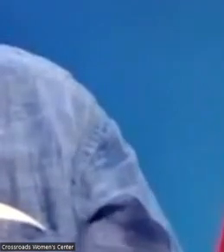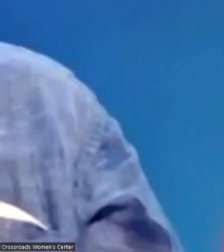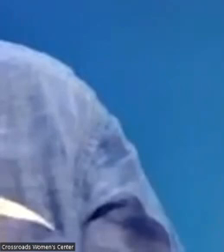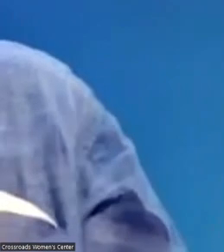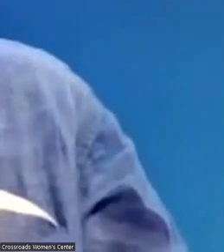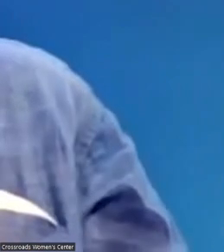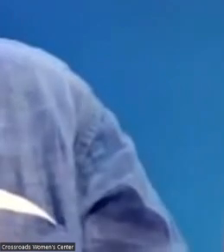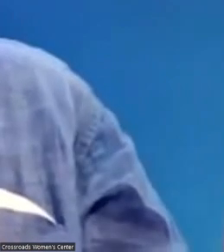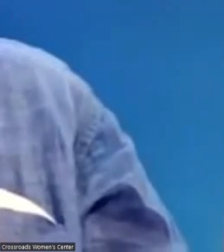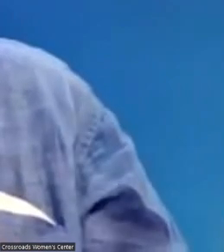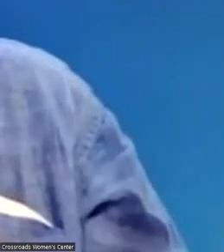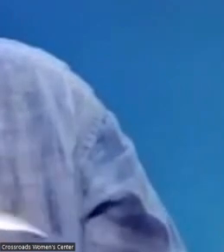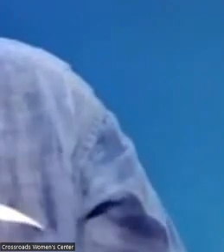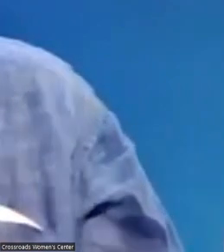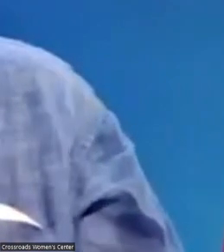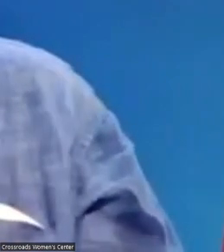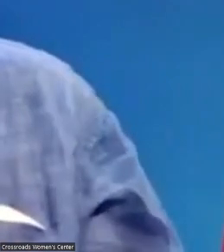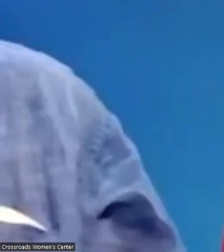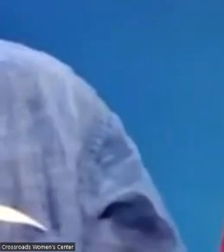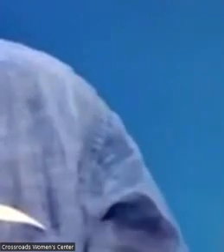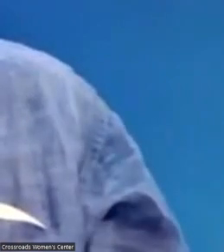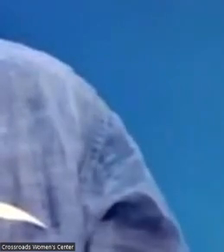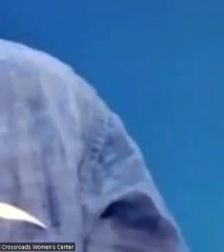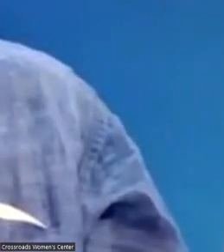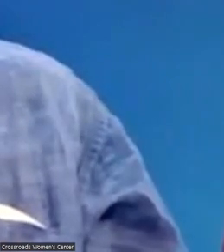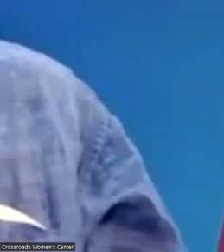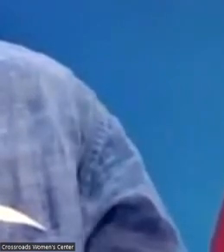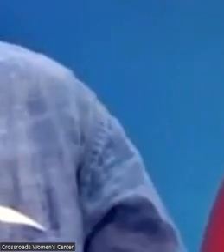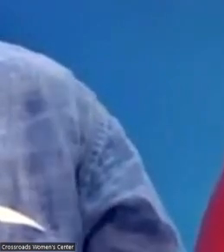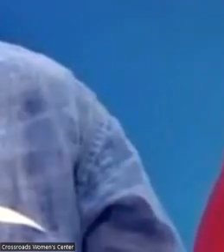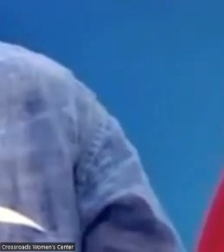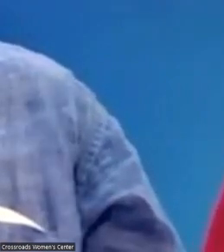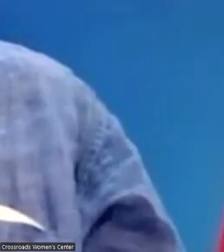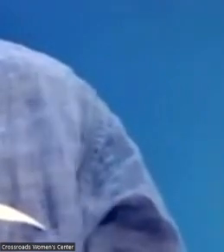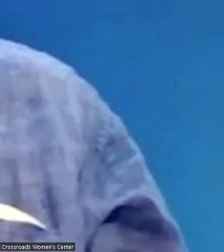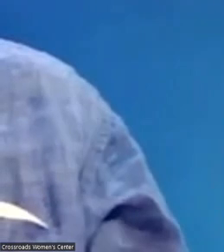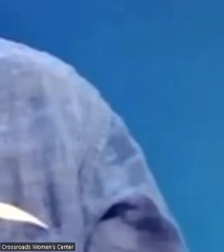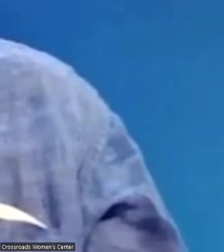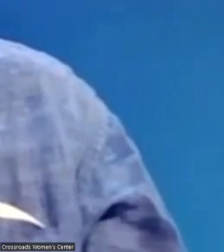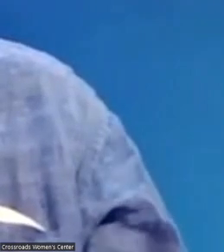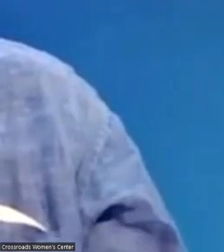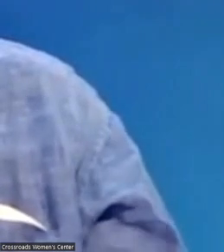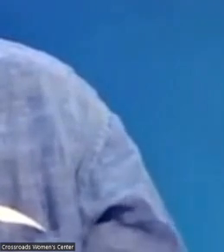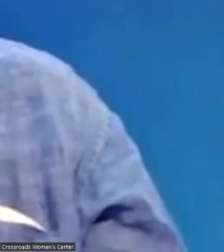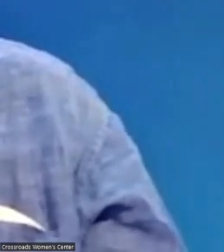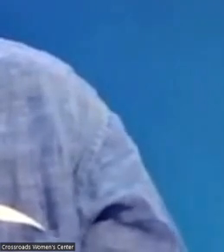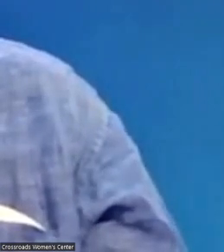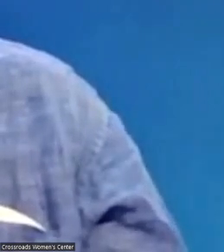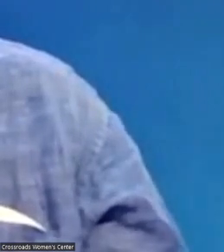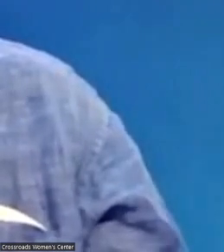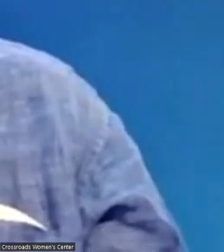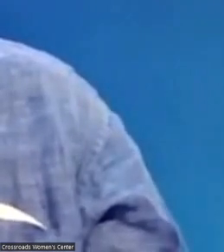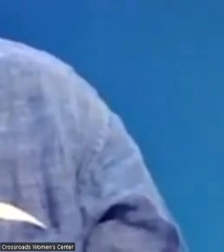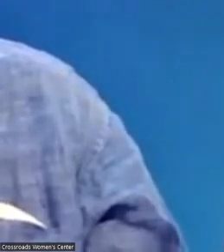fundamental importance of, you know, paying cared work a guaranteed income. So we say right now that our movement is at